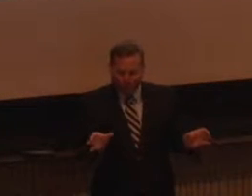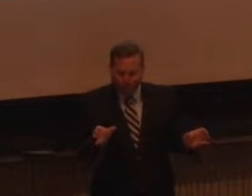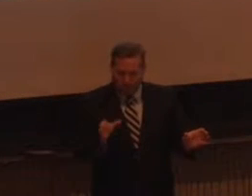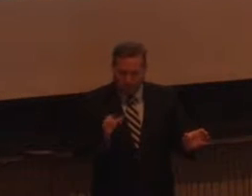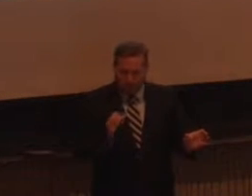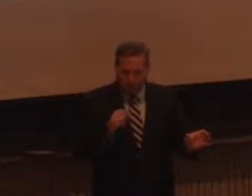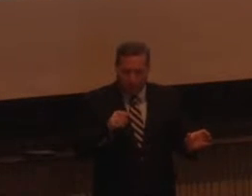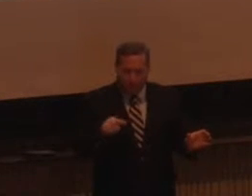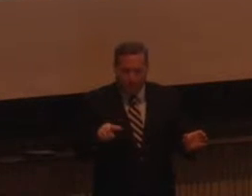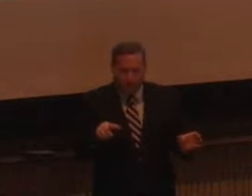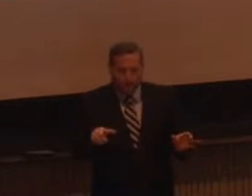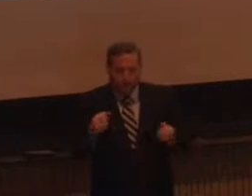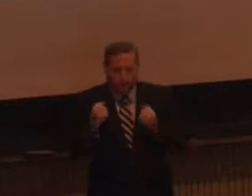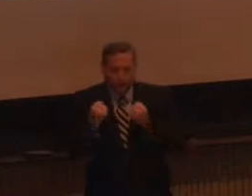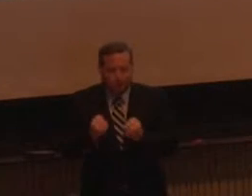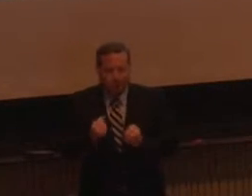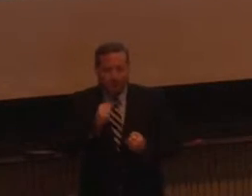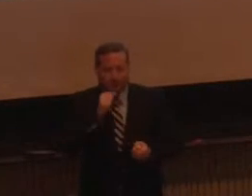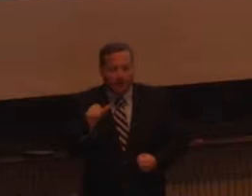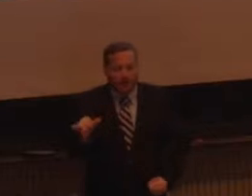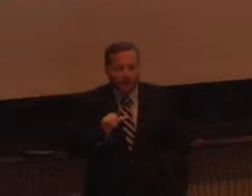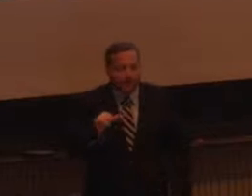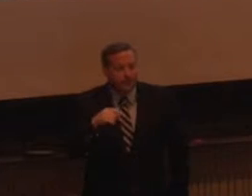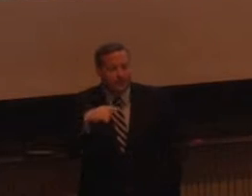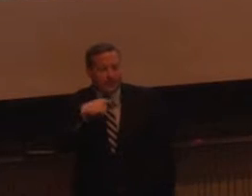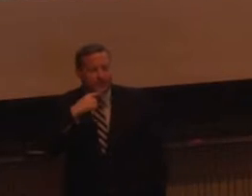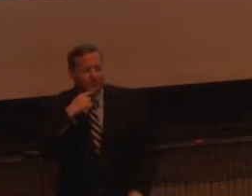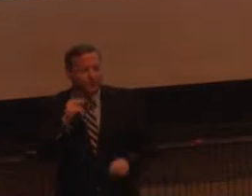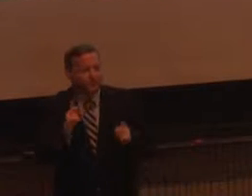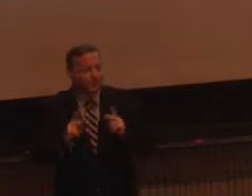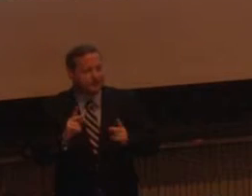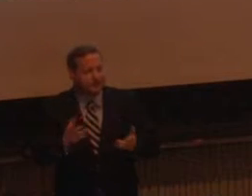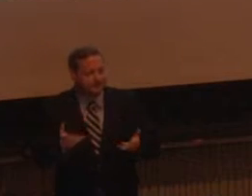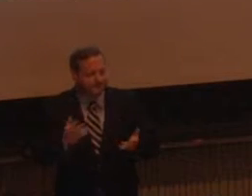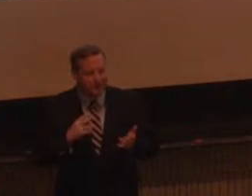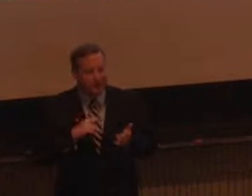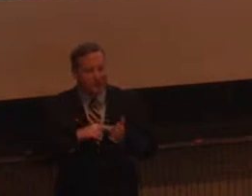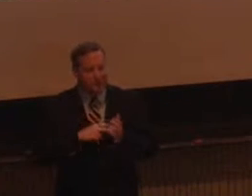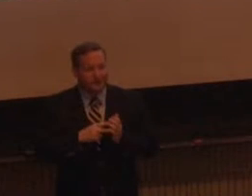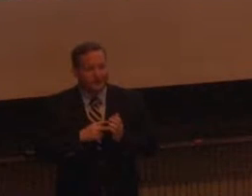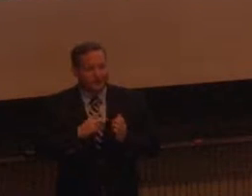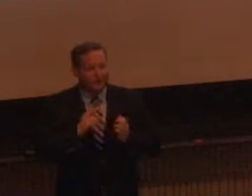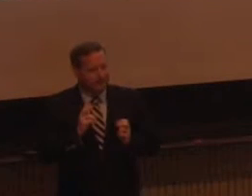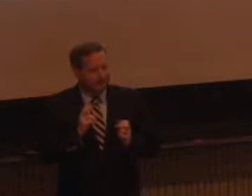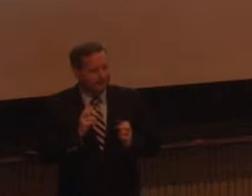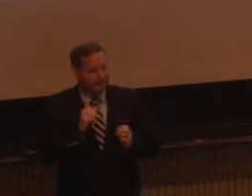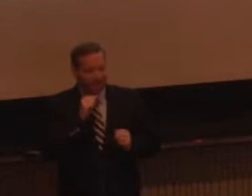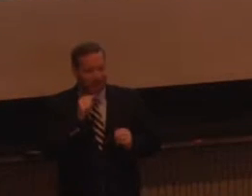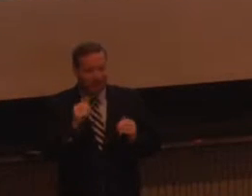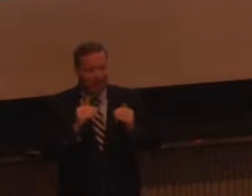visual access to information. So oftentimes these two groups are set up as if they're two